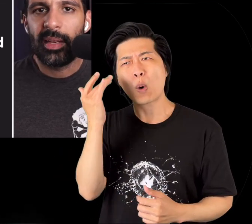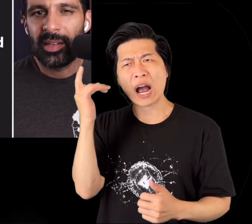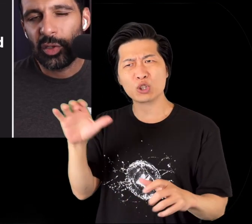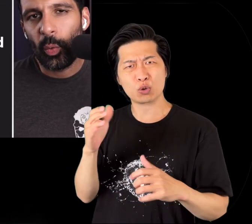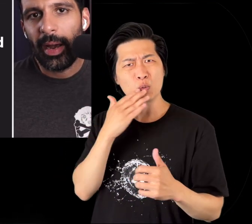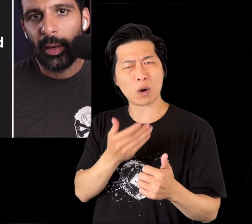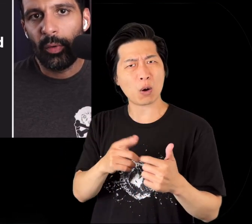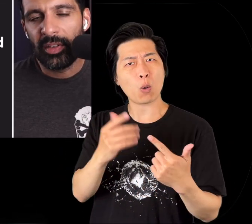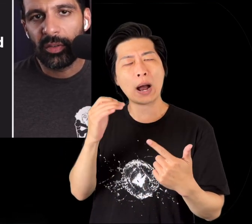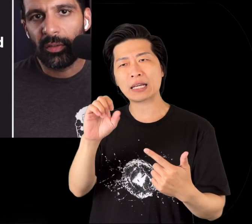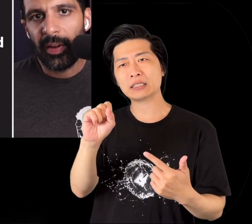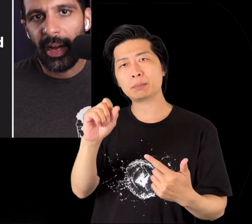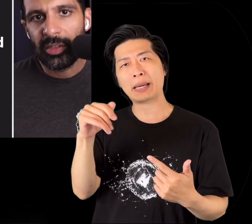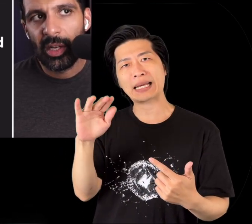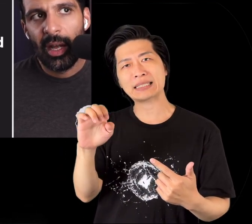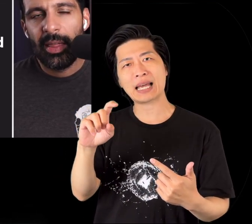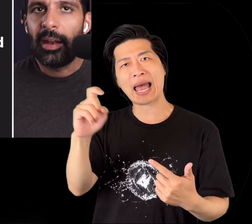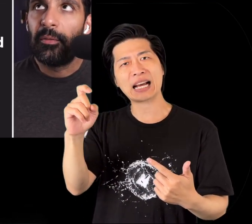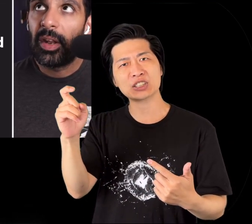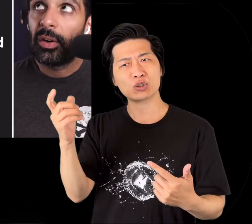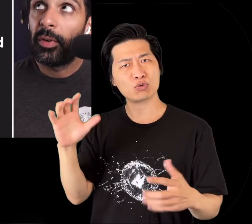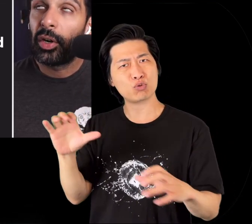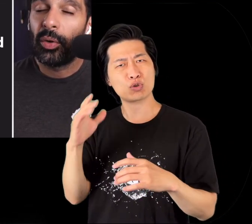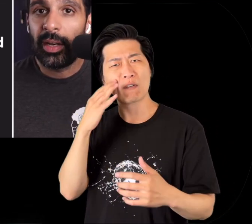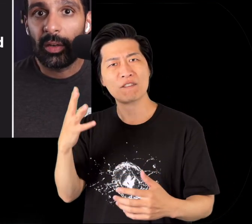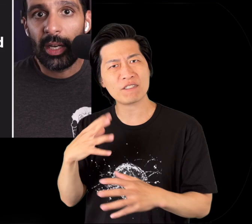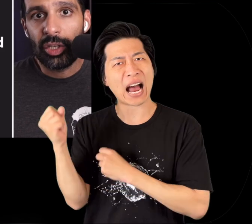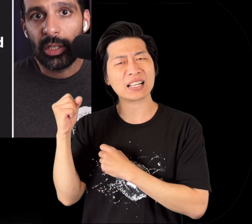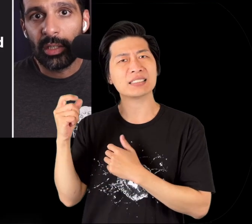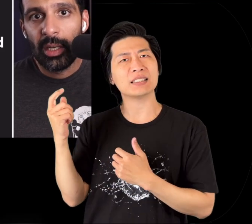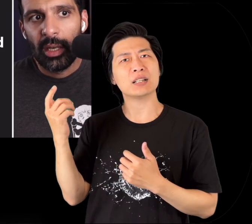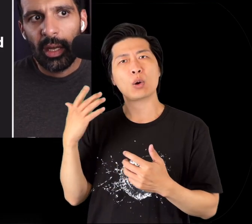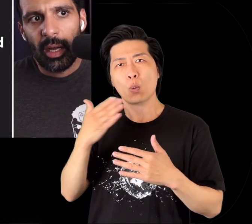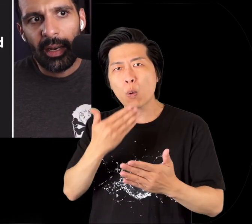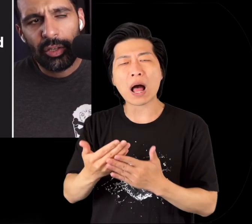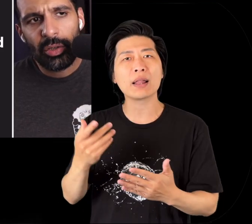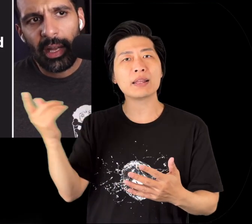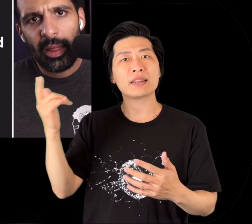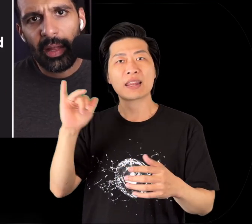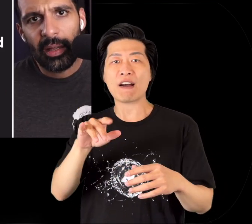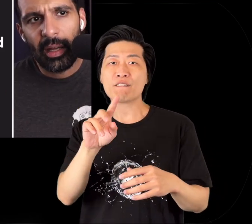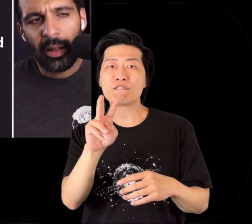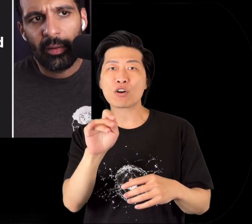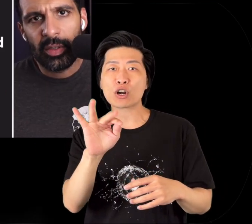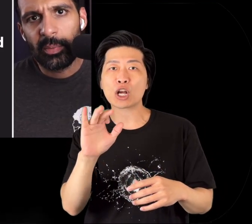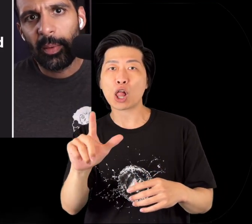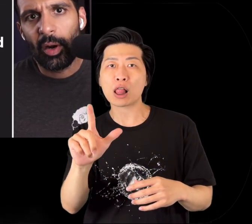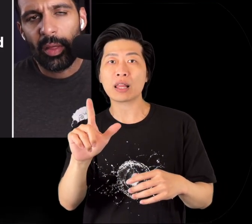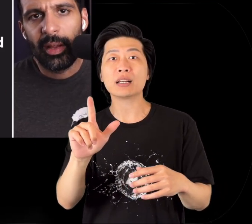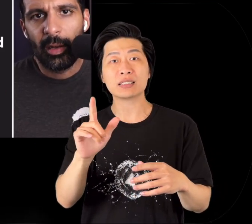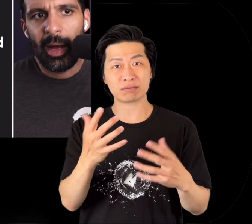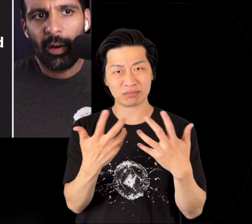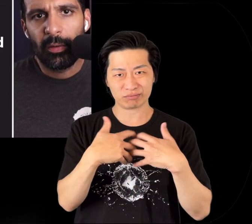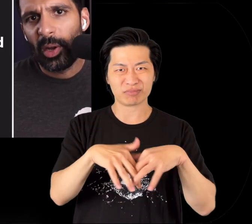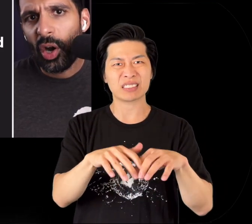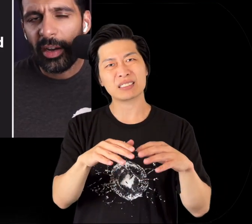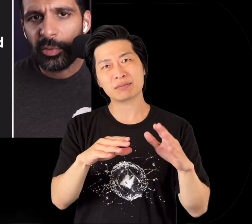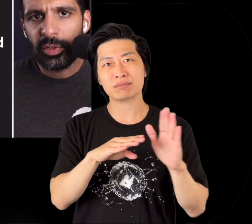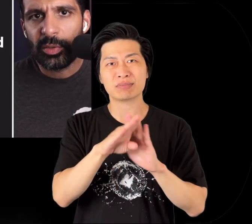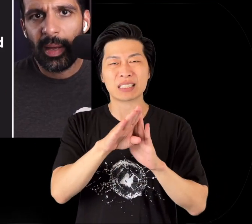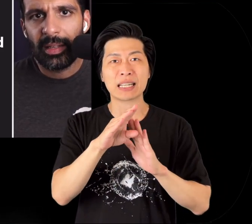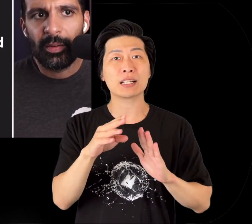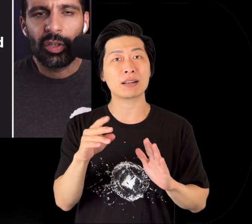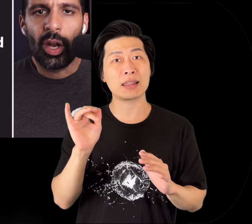or SpaceX, why they're moving so fast, that vertical integration, initially, I think a lot of us maybe are thinking about it from a